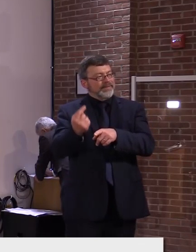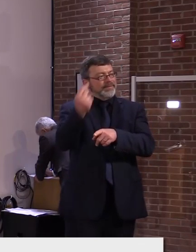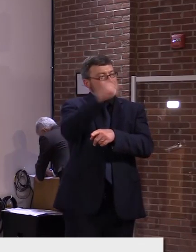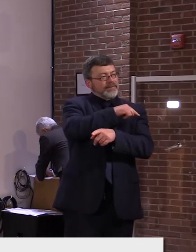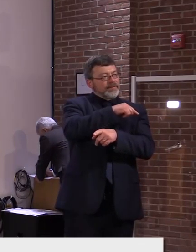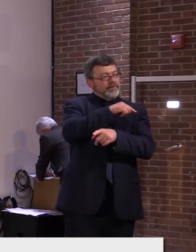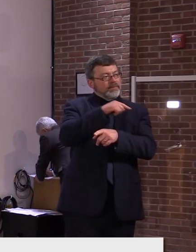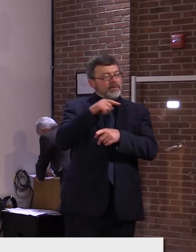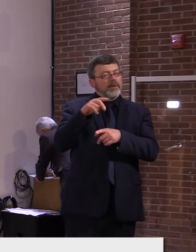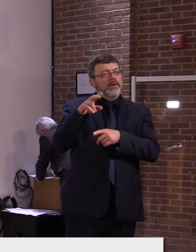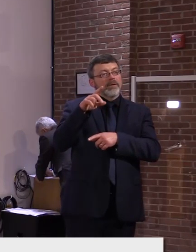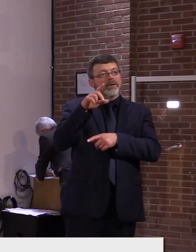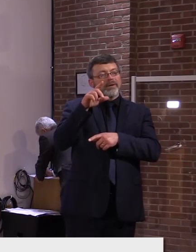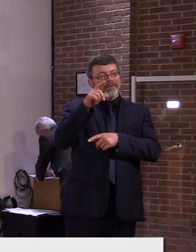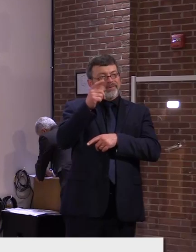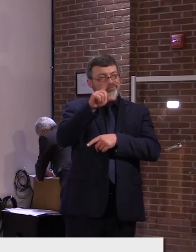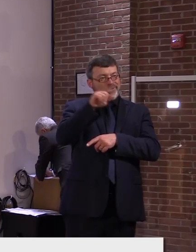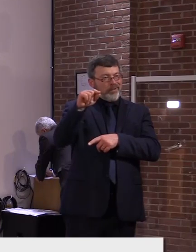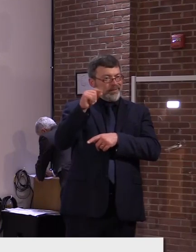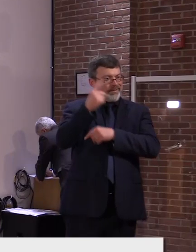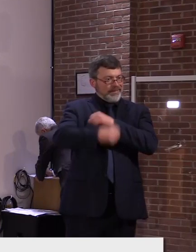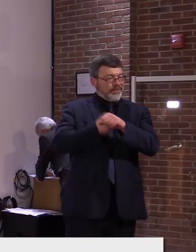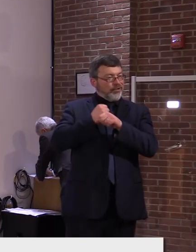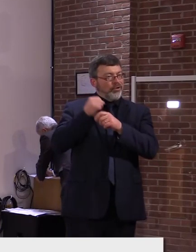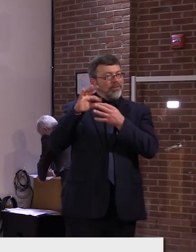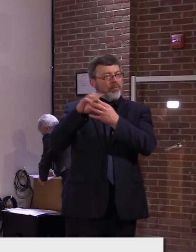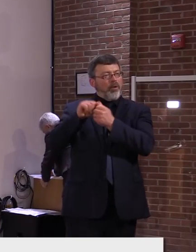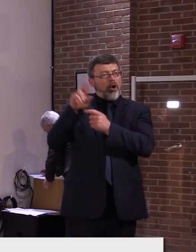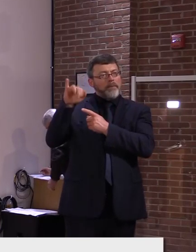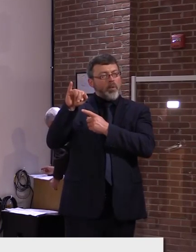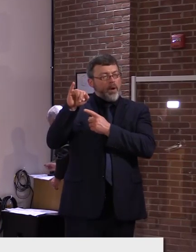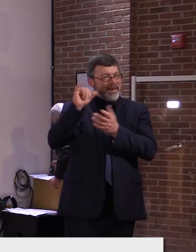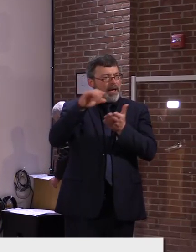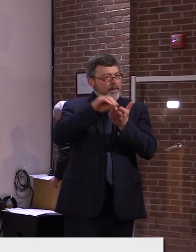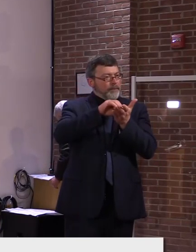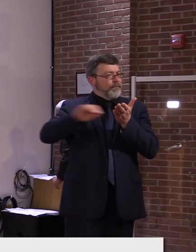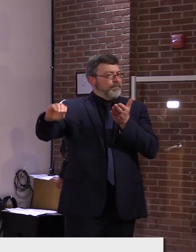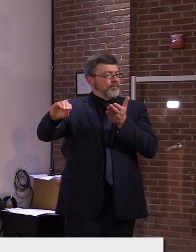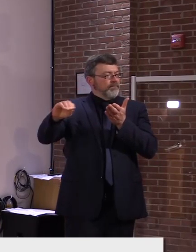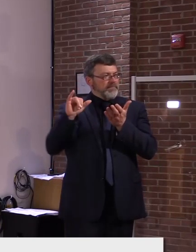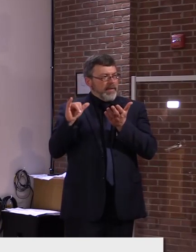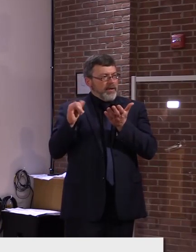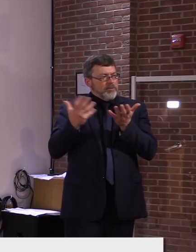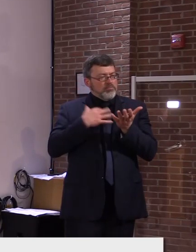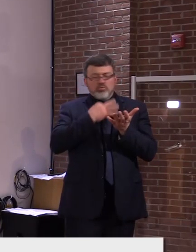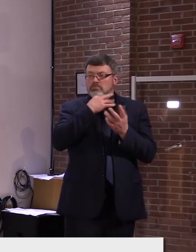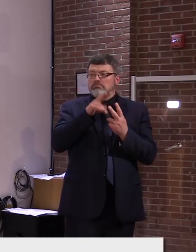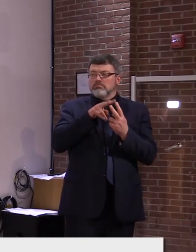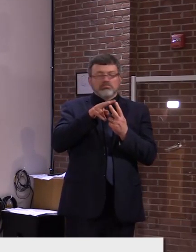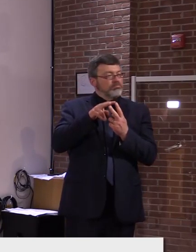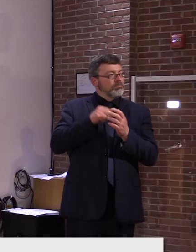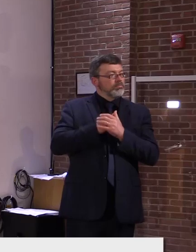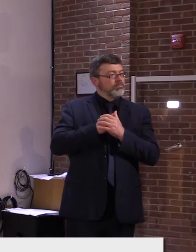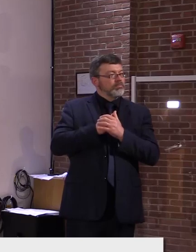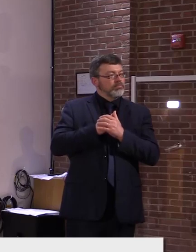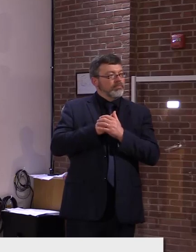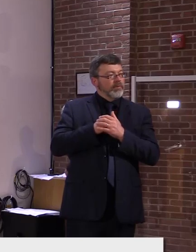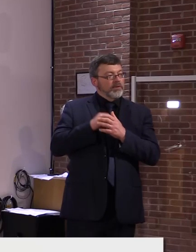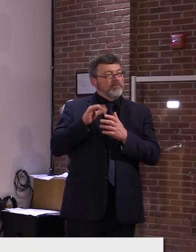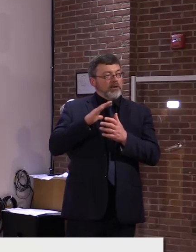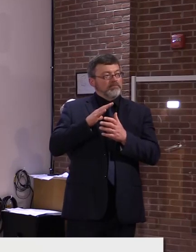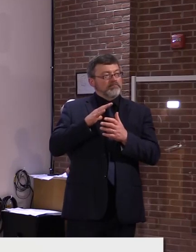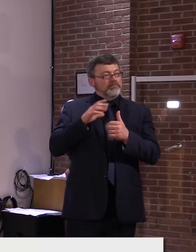calculation. I was wondering if that ever came through. I didn't hear. Yes, I believe that is another bill that is